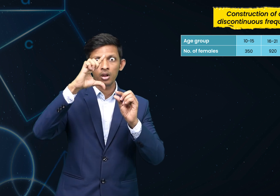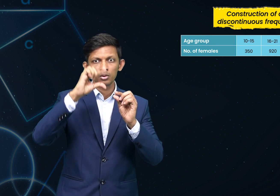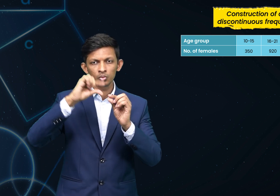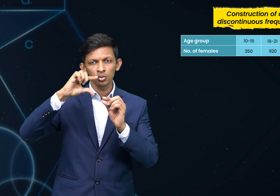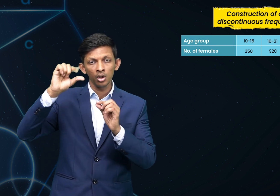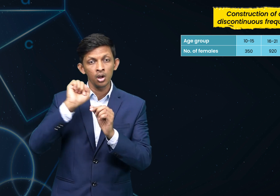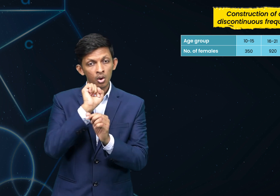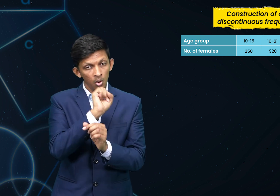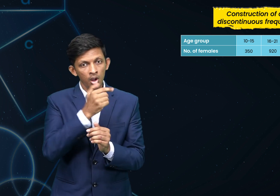the classes.